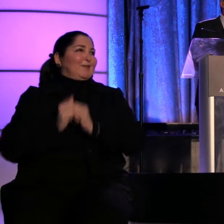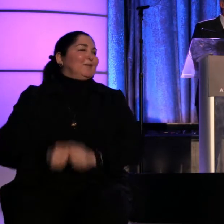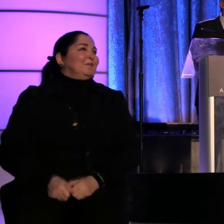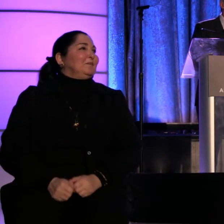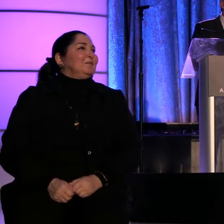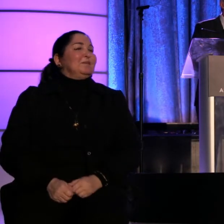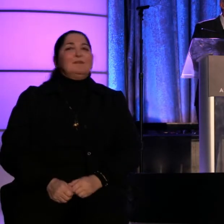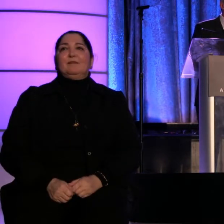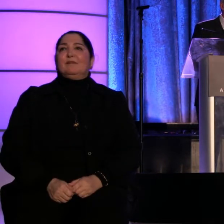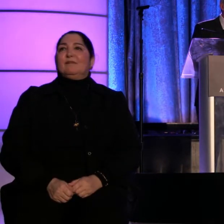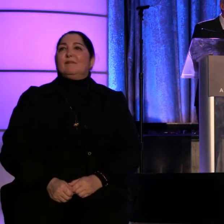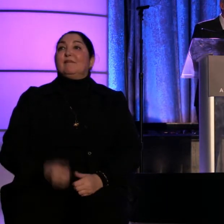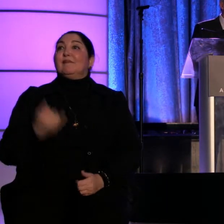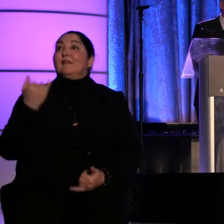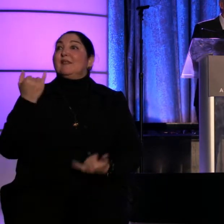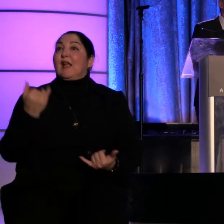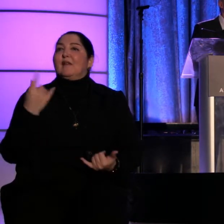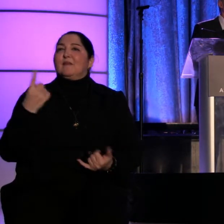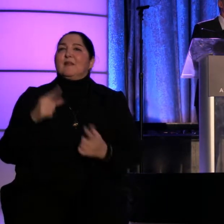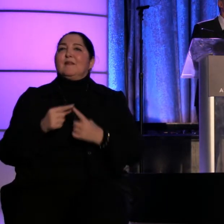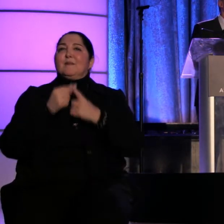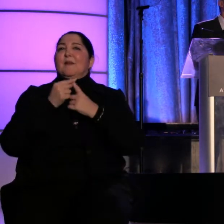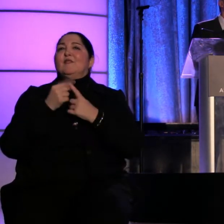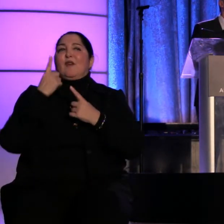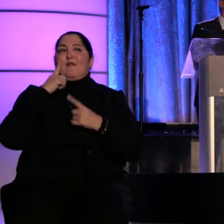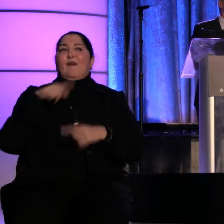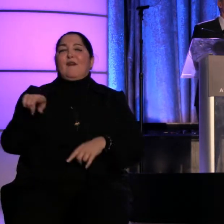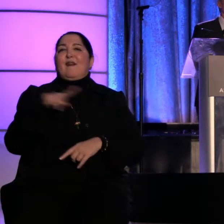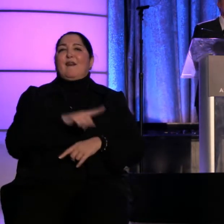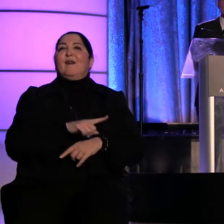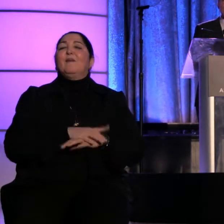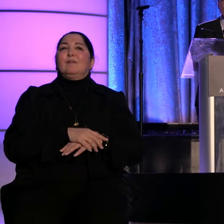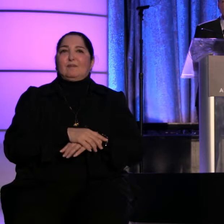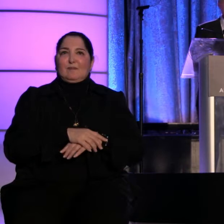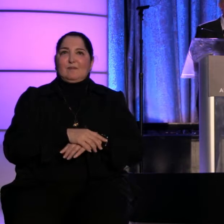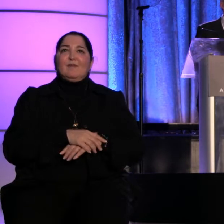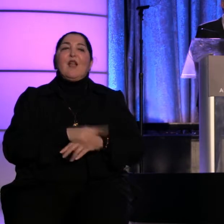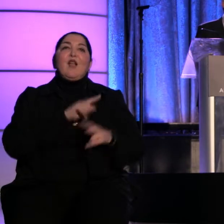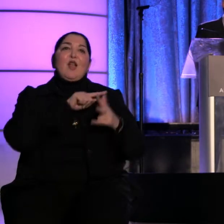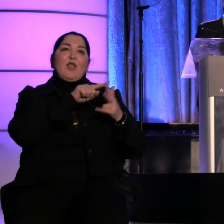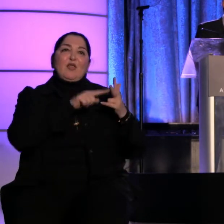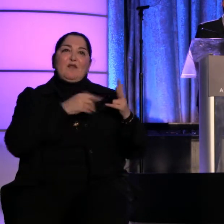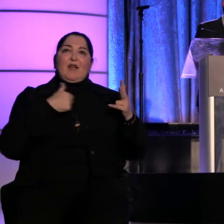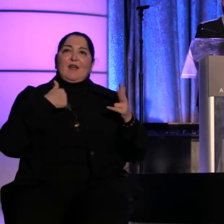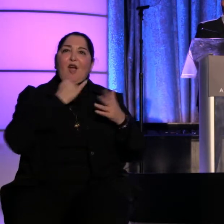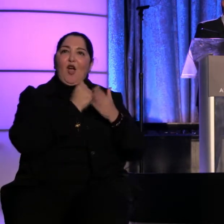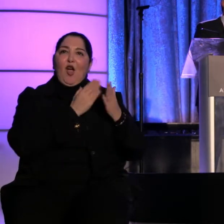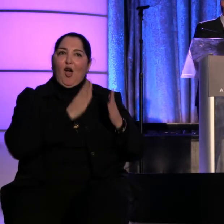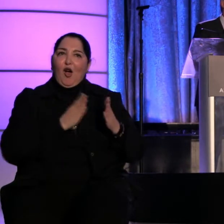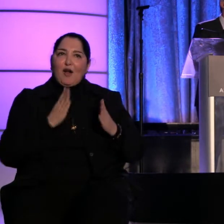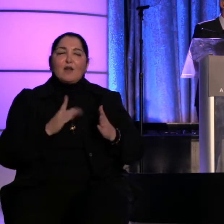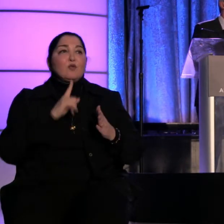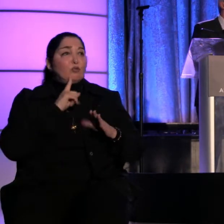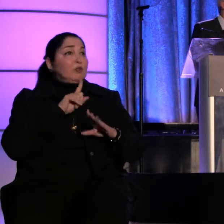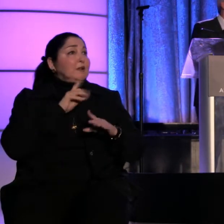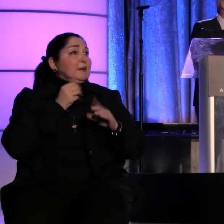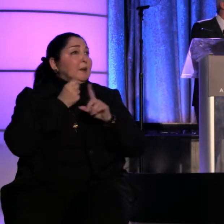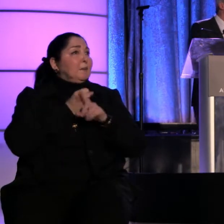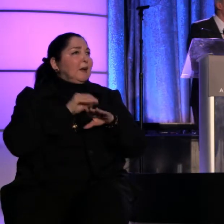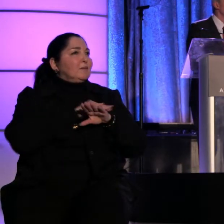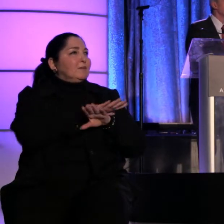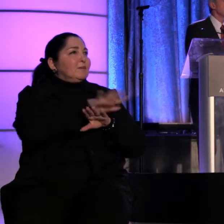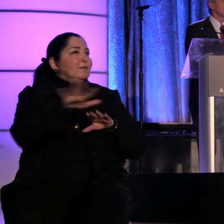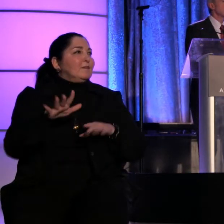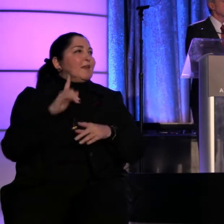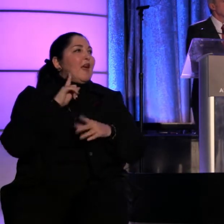now we have another special treat in store for you, a rare opportunity to hear from 3 young artists who are making a difference, bringing